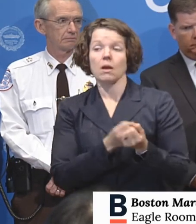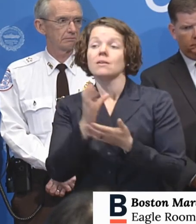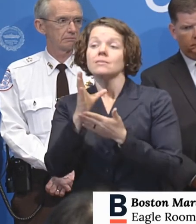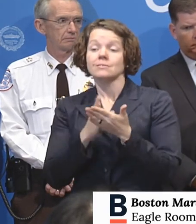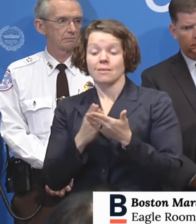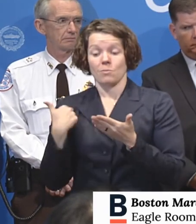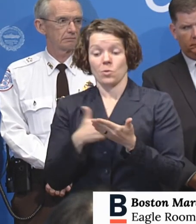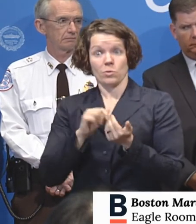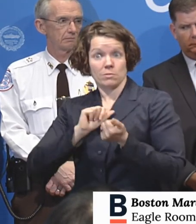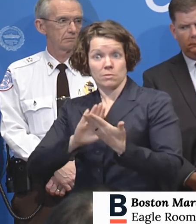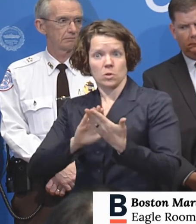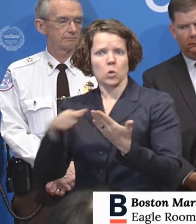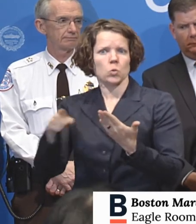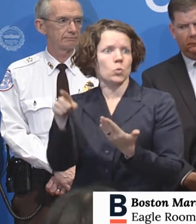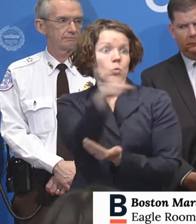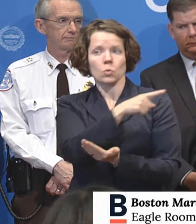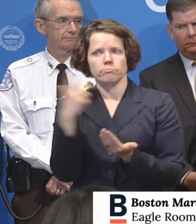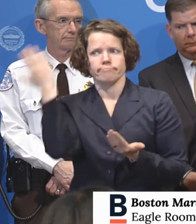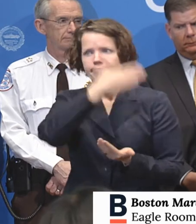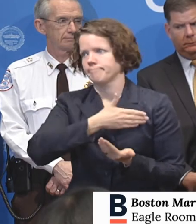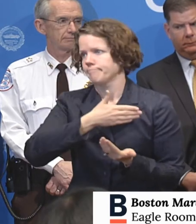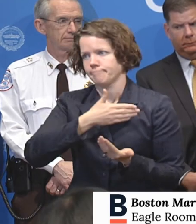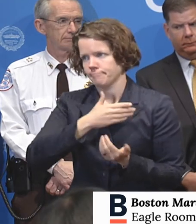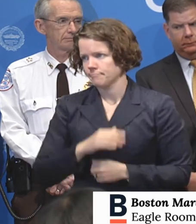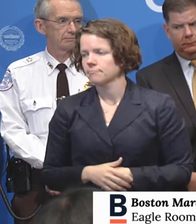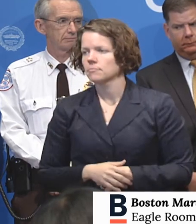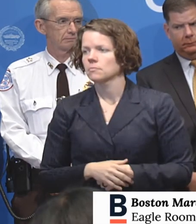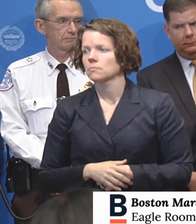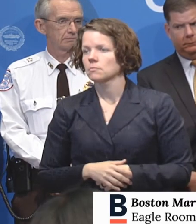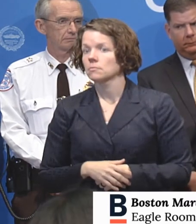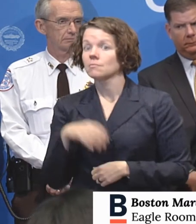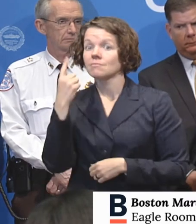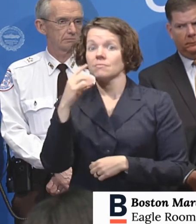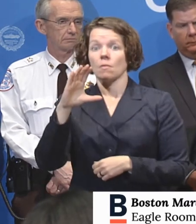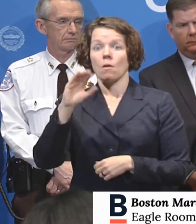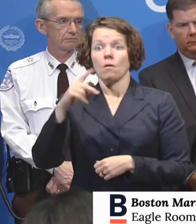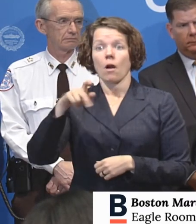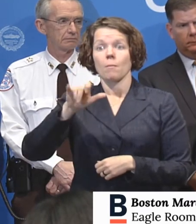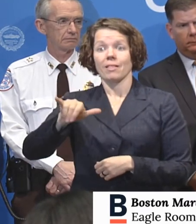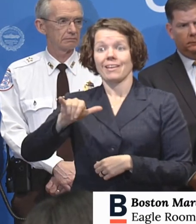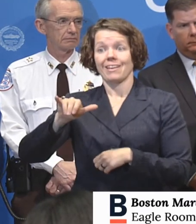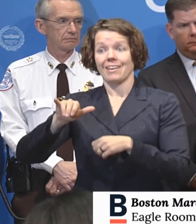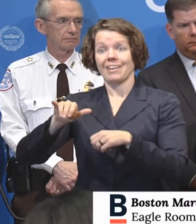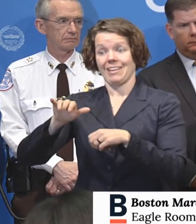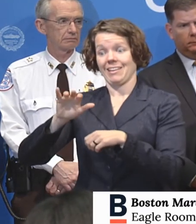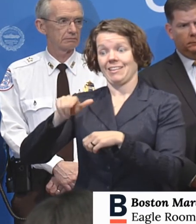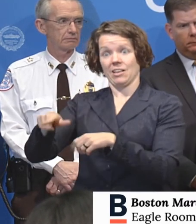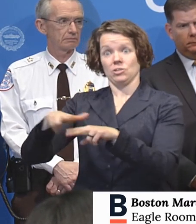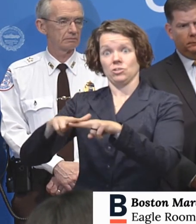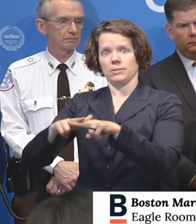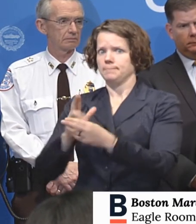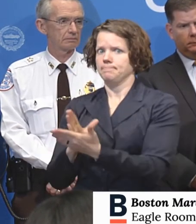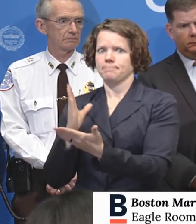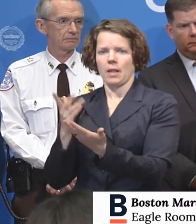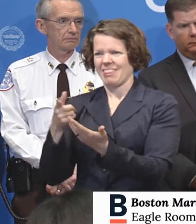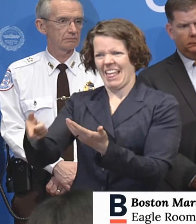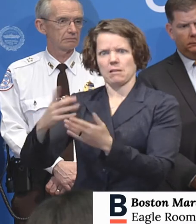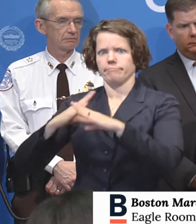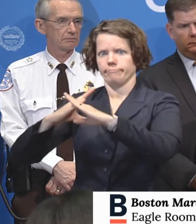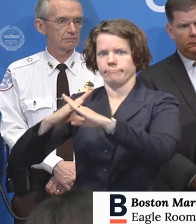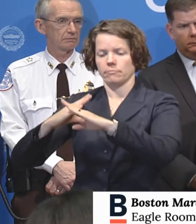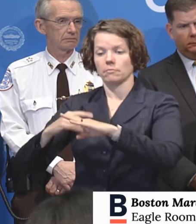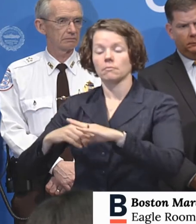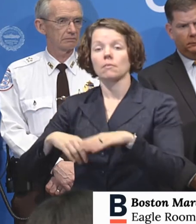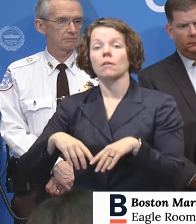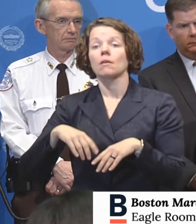Regarding service on Marathon Monday, Copley Station will be closed, as well as the Berkeley Street side of Arlington